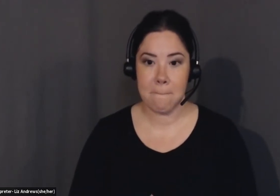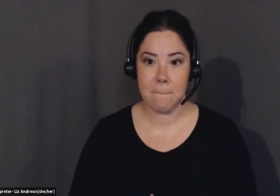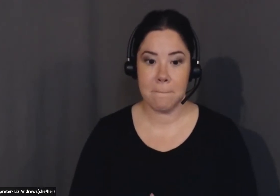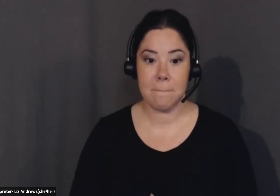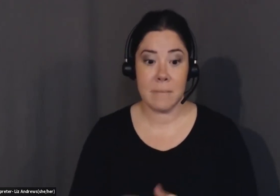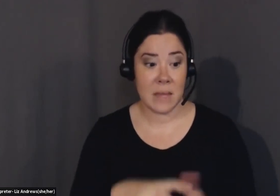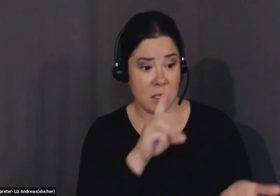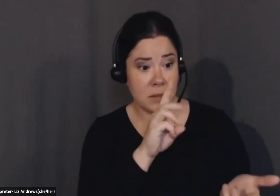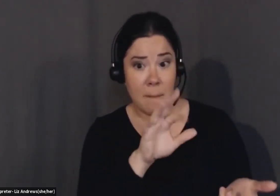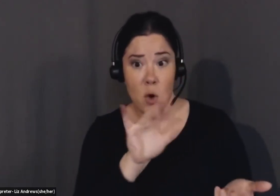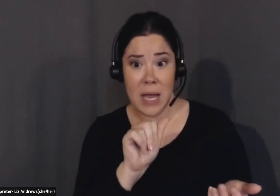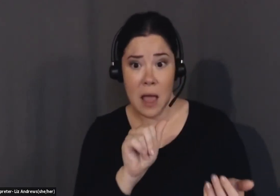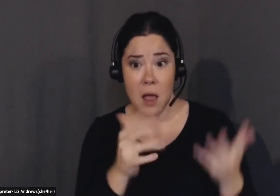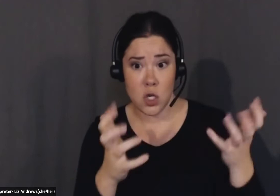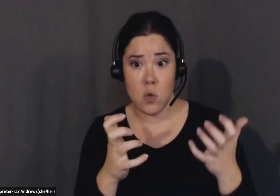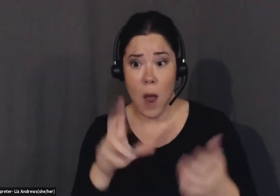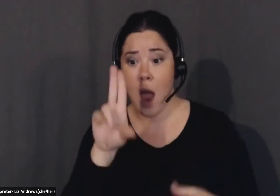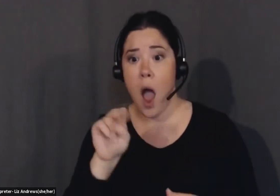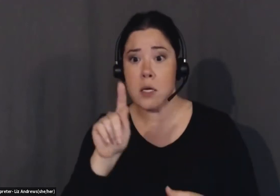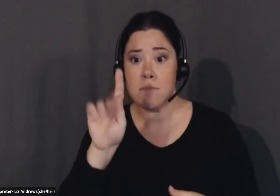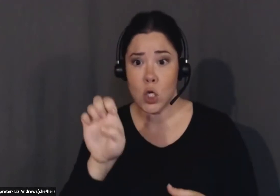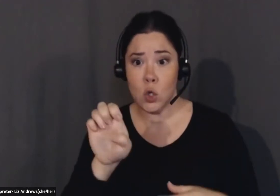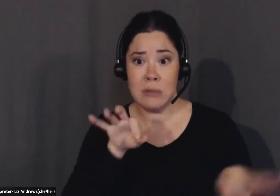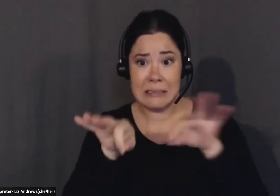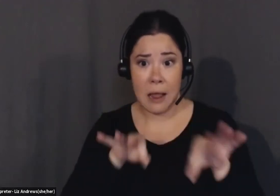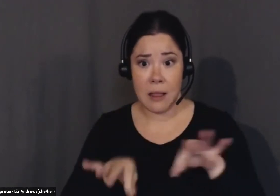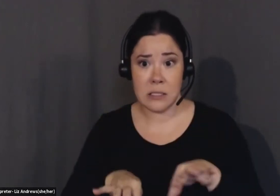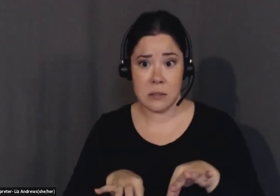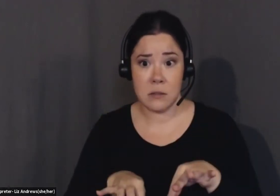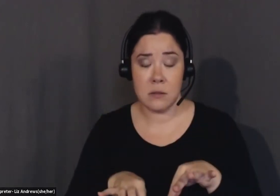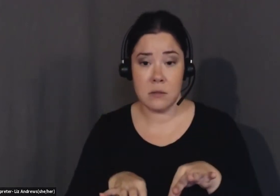Maria, would you like to unmute and tell us?